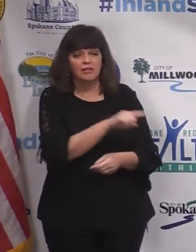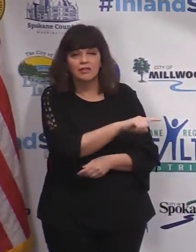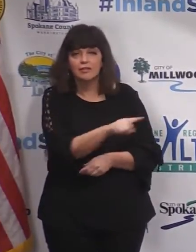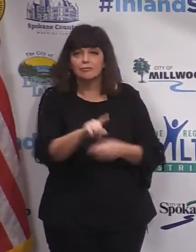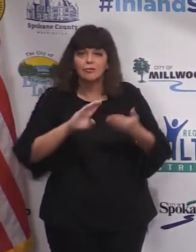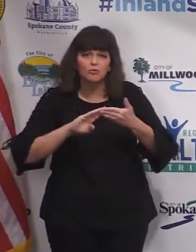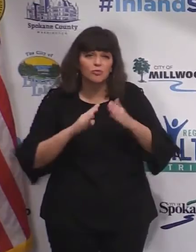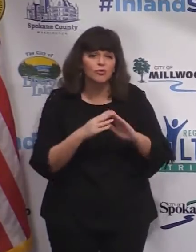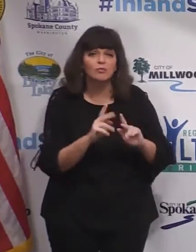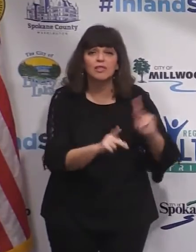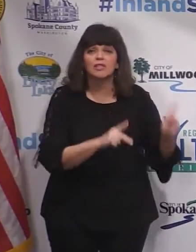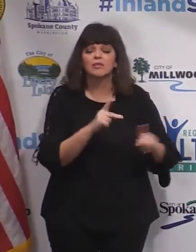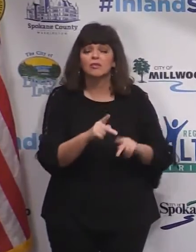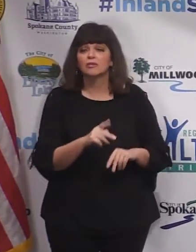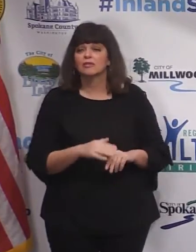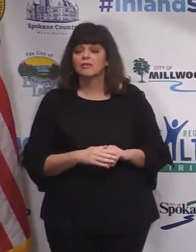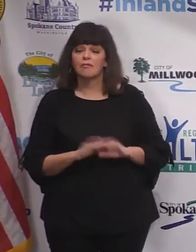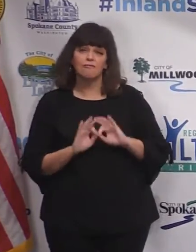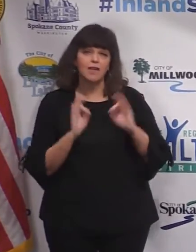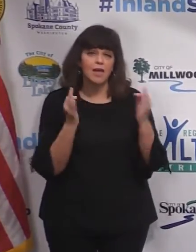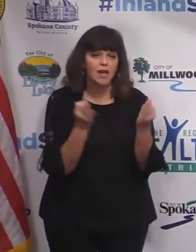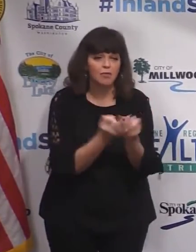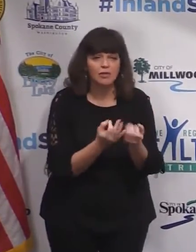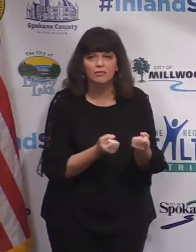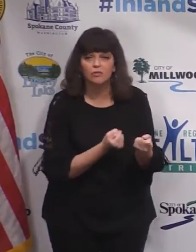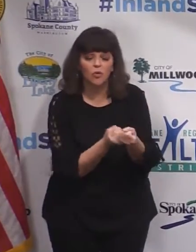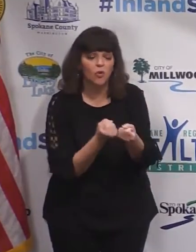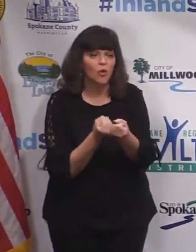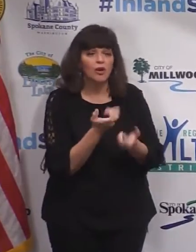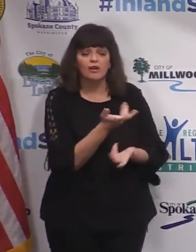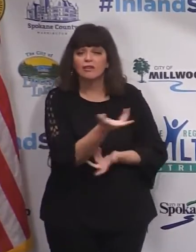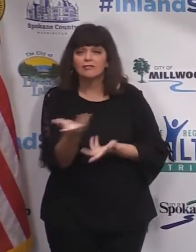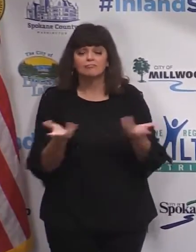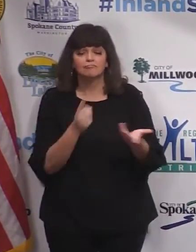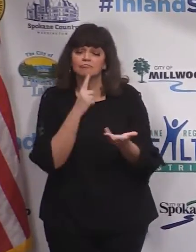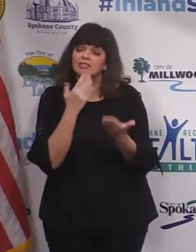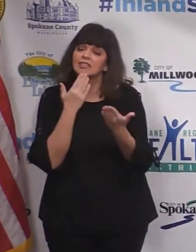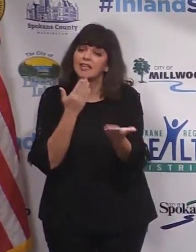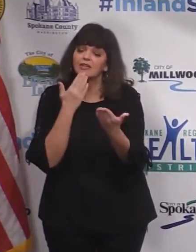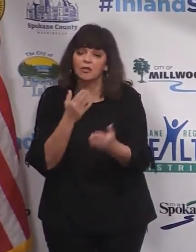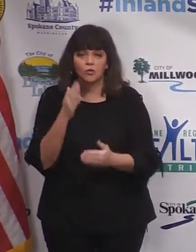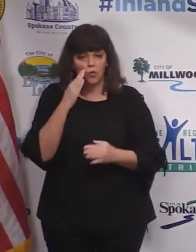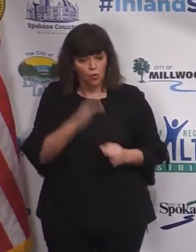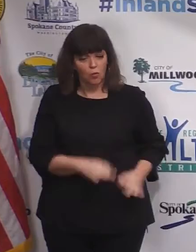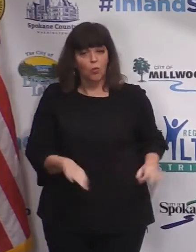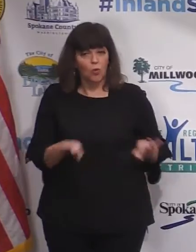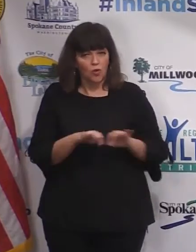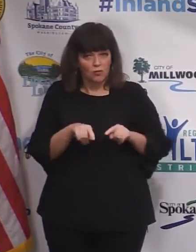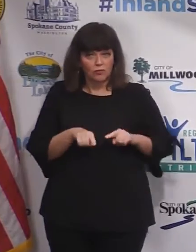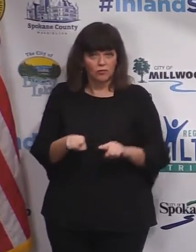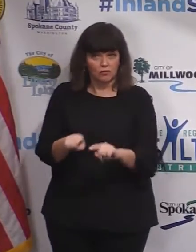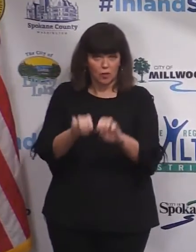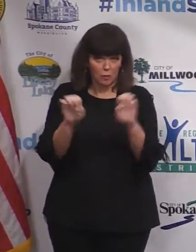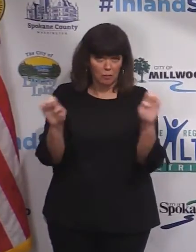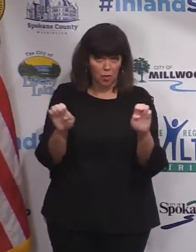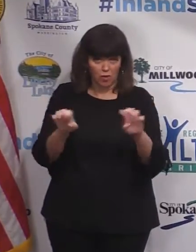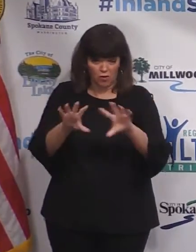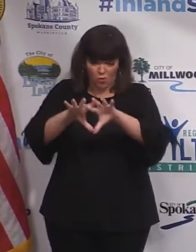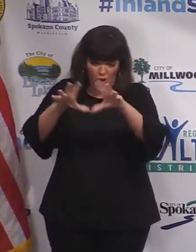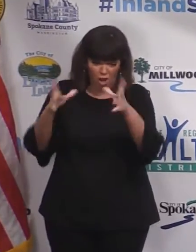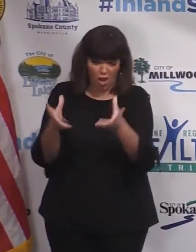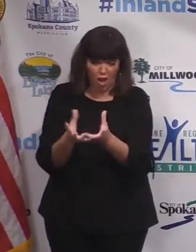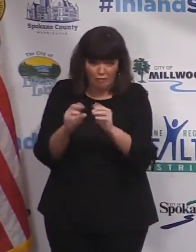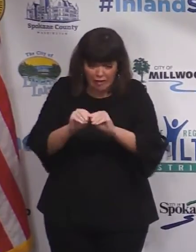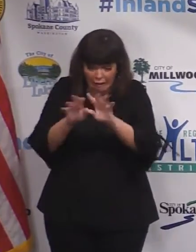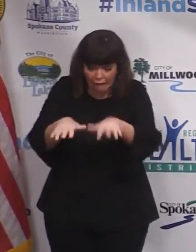the families who support them, keeping people fed and meeting basic needs throughout the pandemic. I